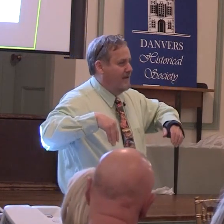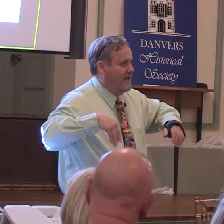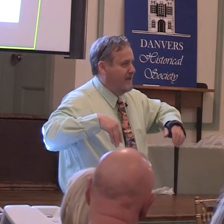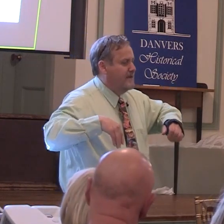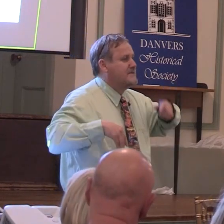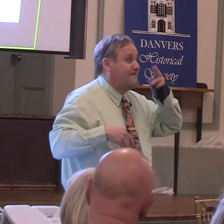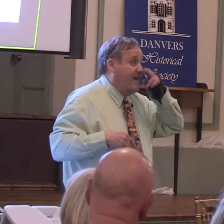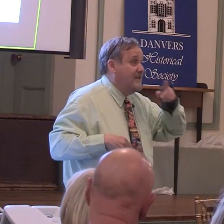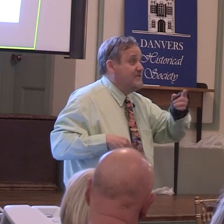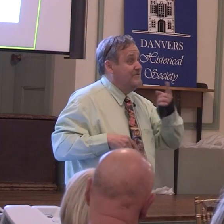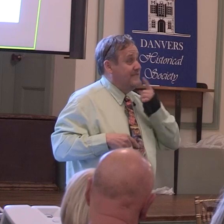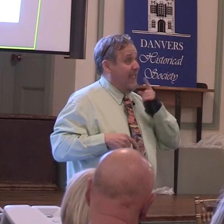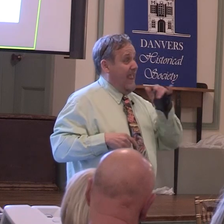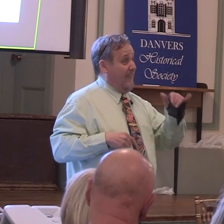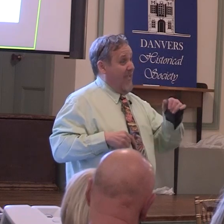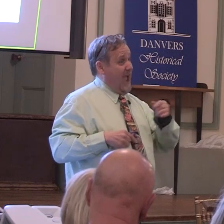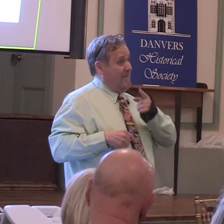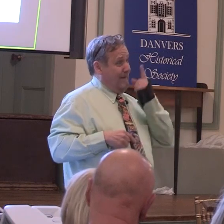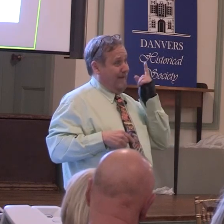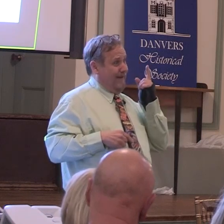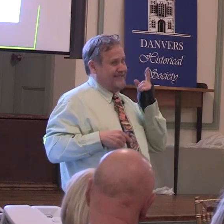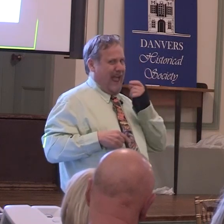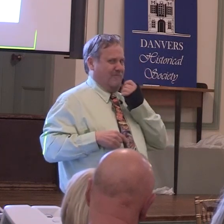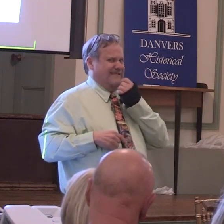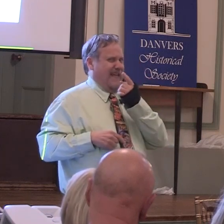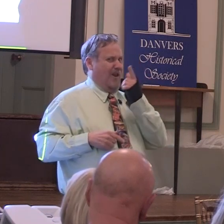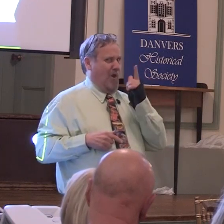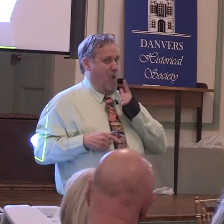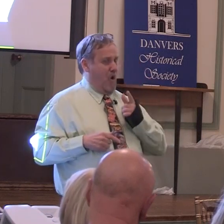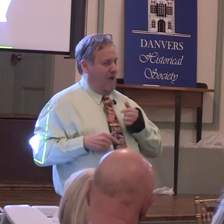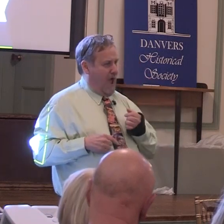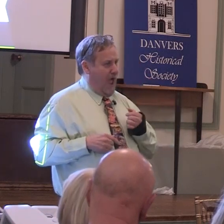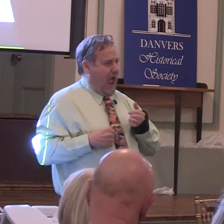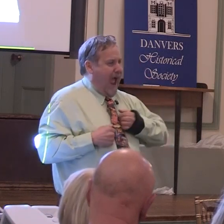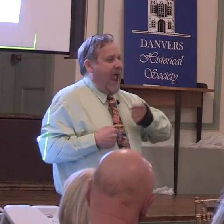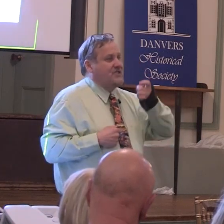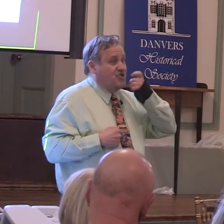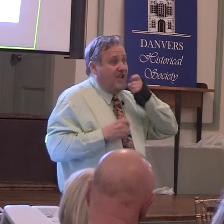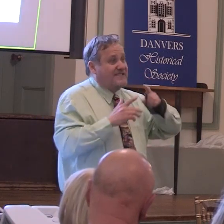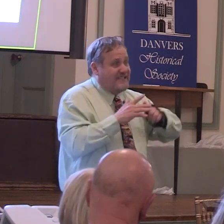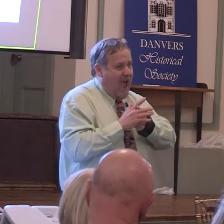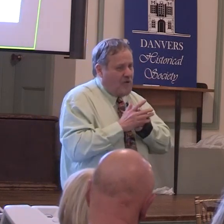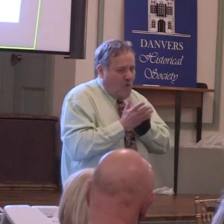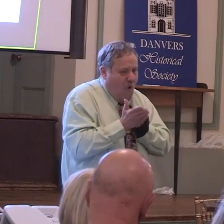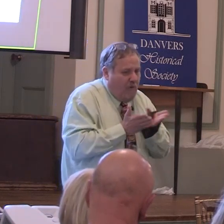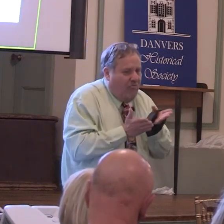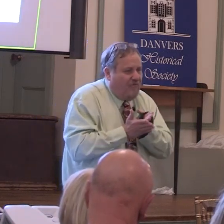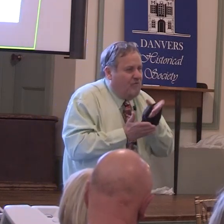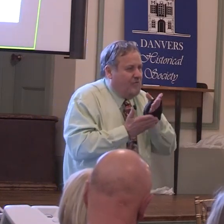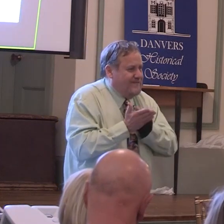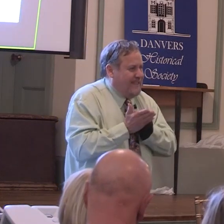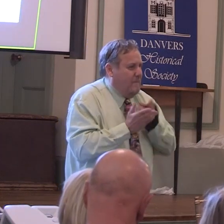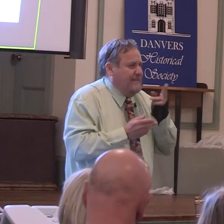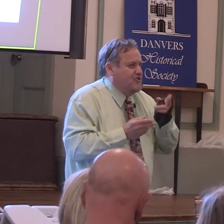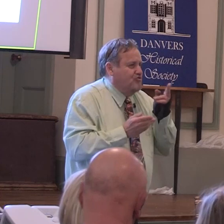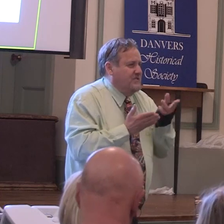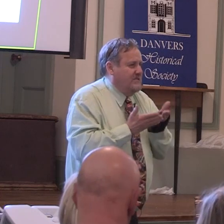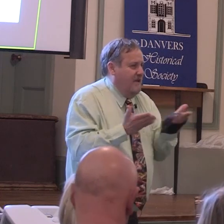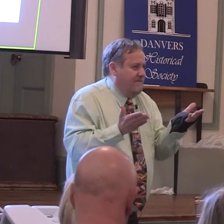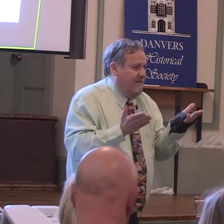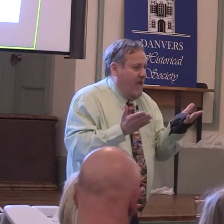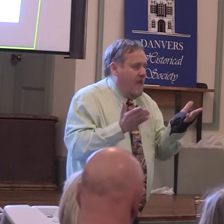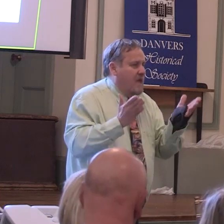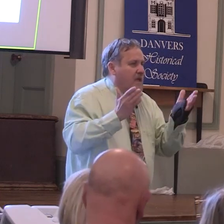yet. It's funny you say that because I was telling Laura, I just started going through some